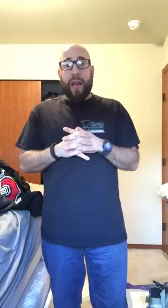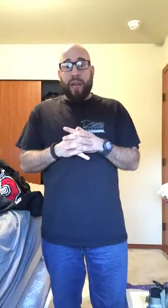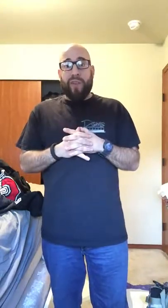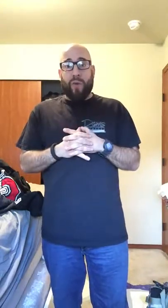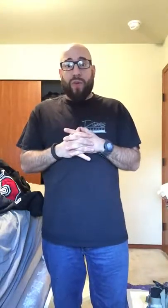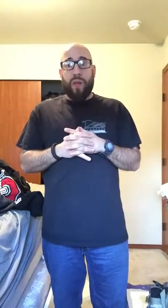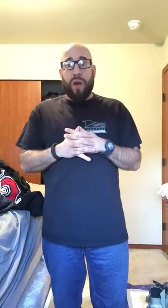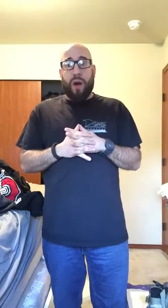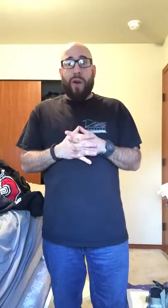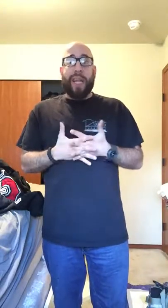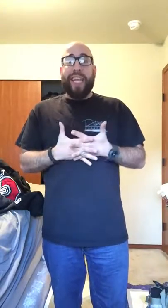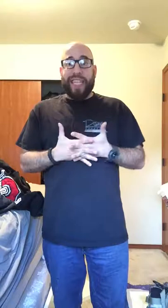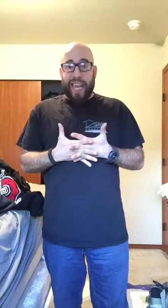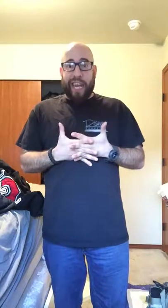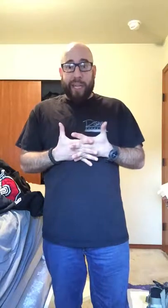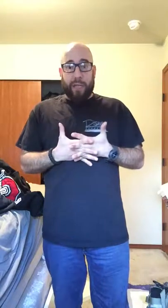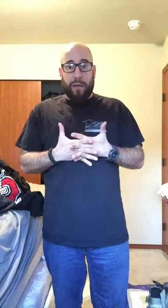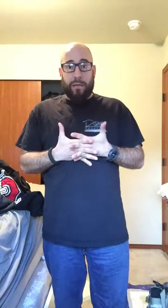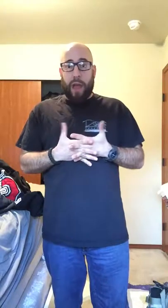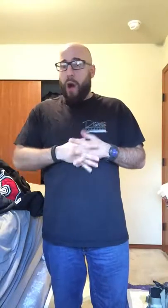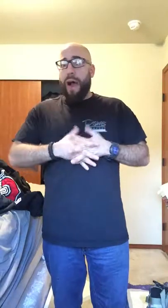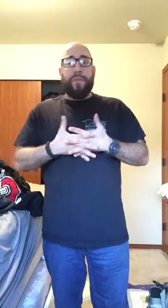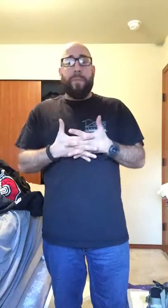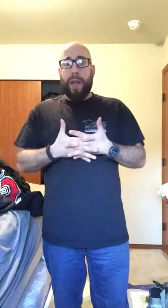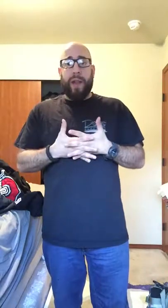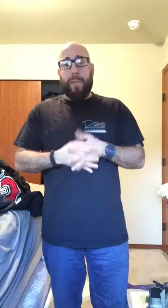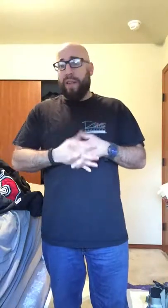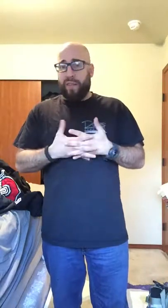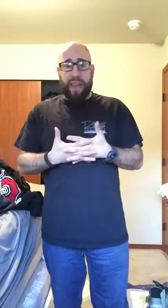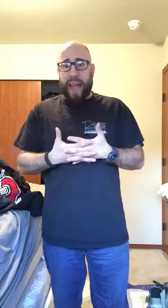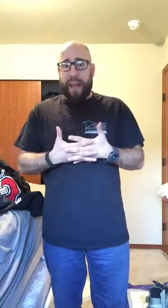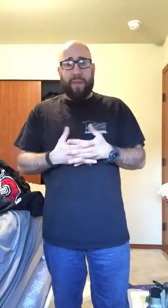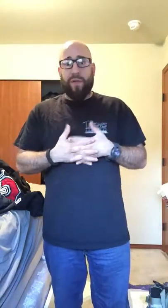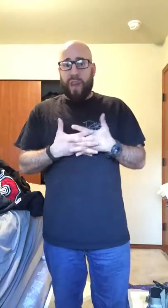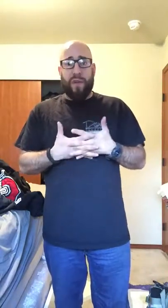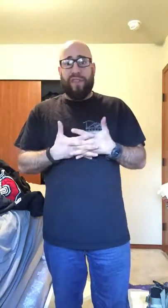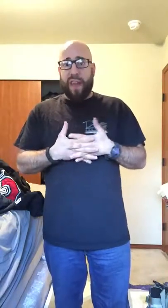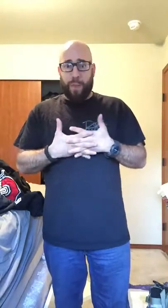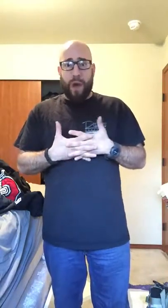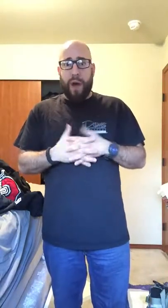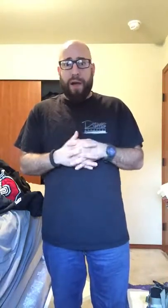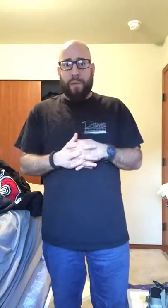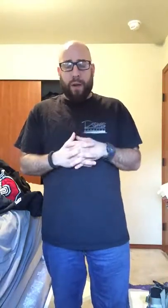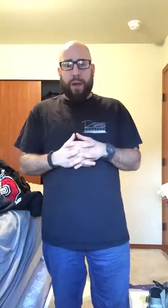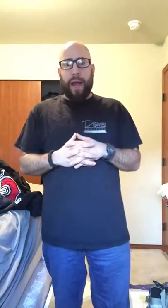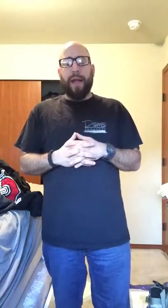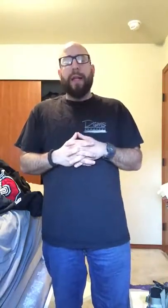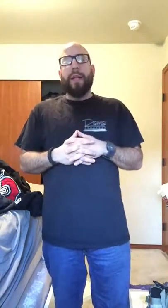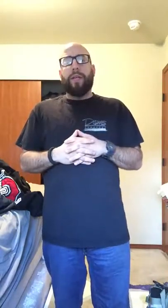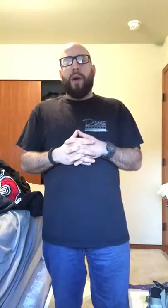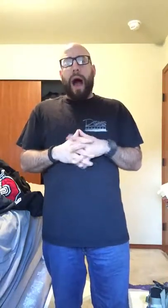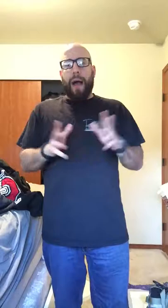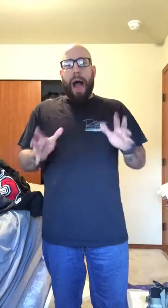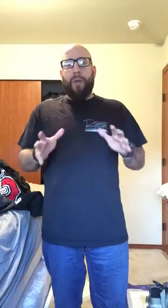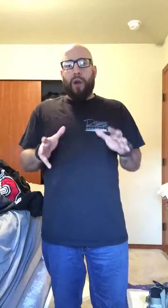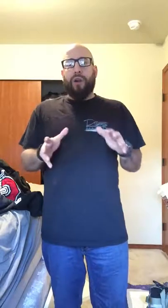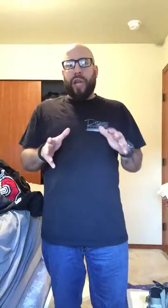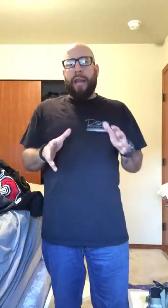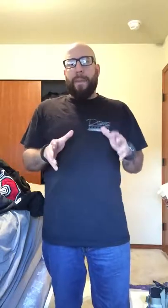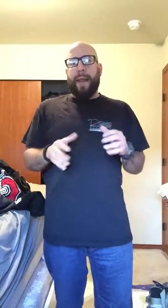gun stores are elitist idiots. They all have an opinion. Opinions like assholes. They all stink and we all have one, okay? So I would urge anybody that's a